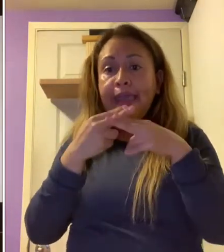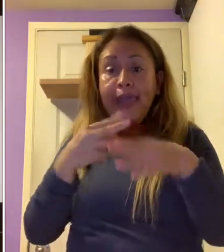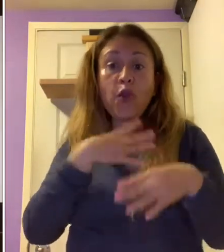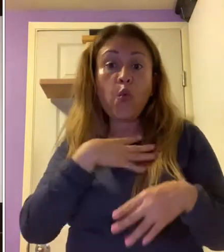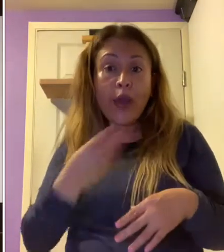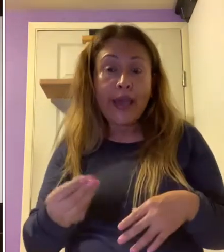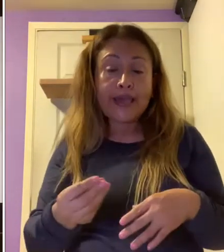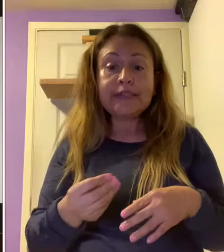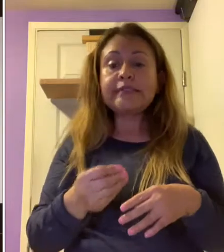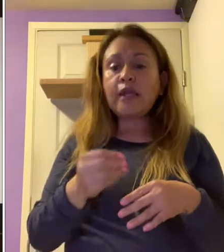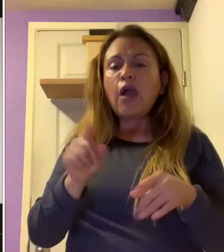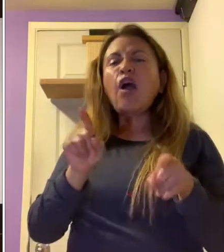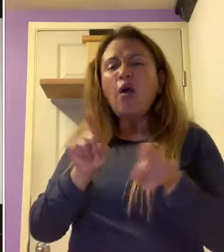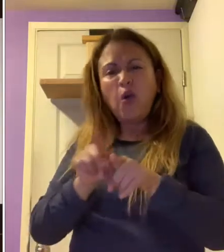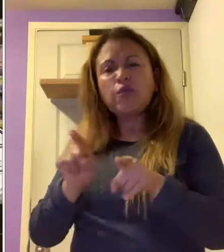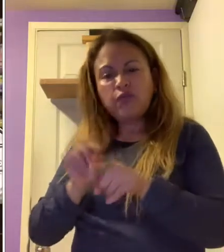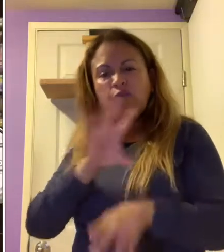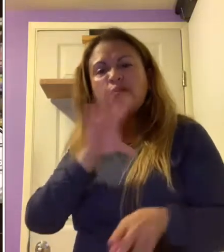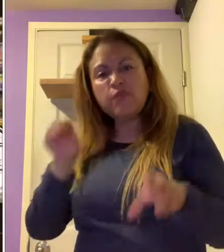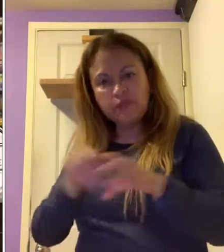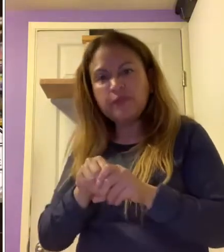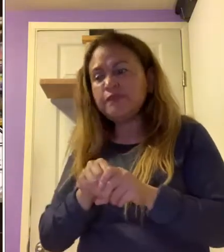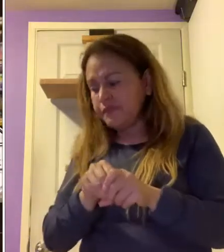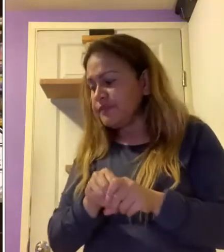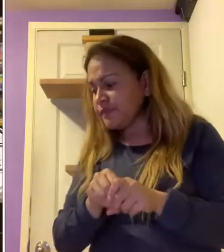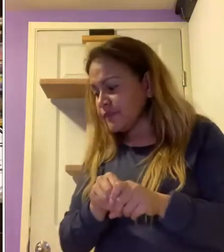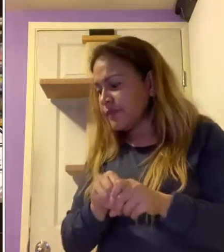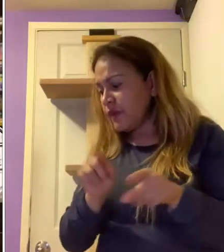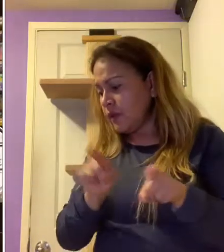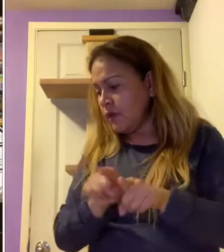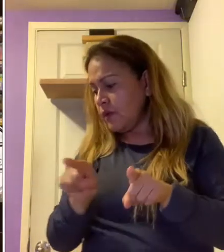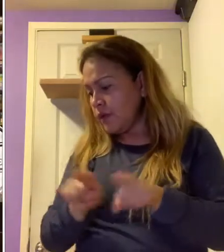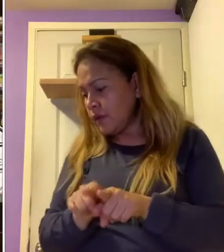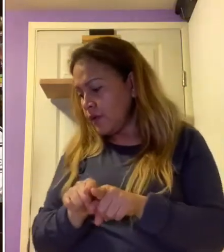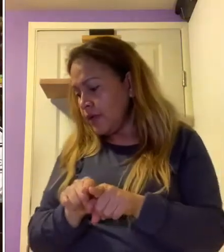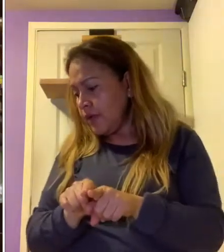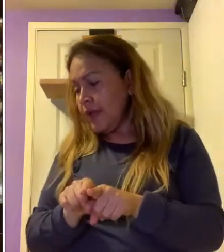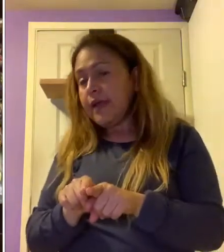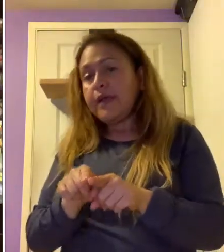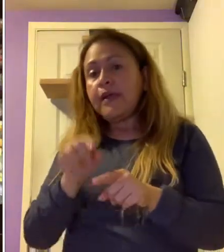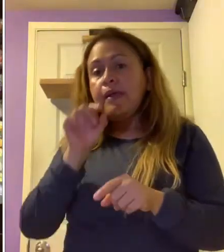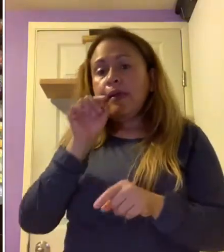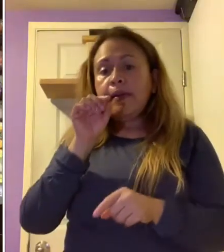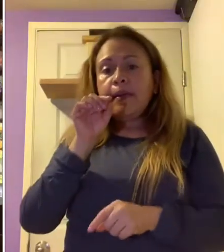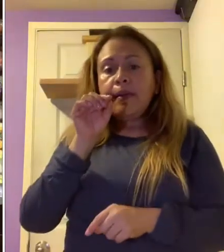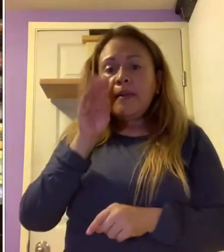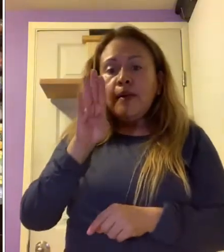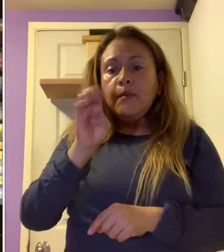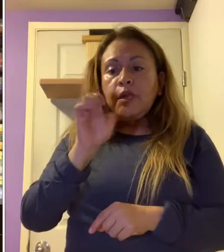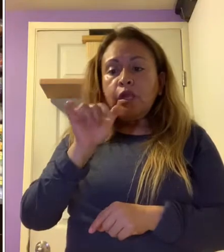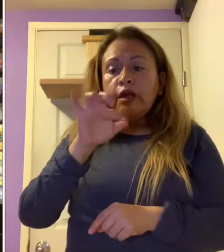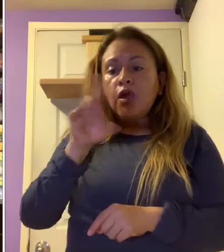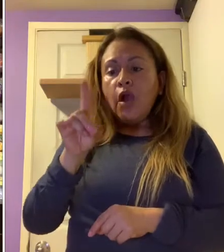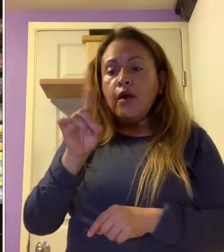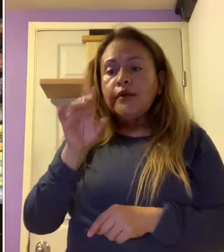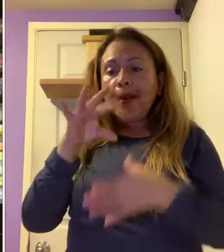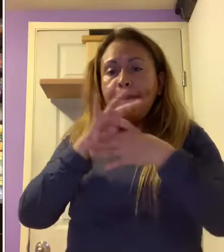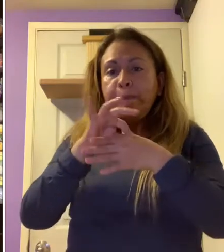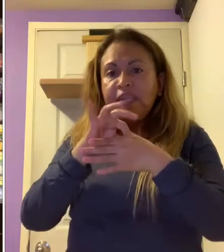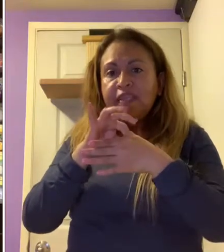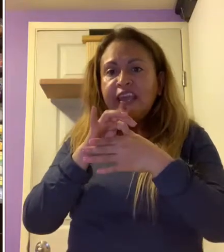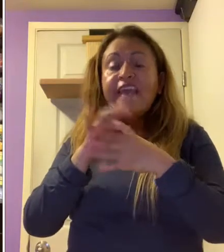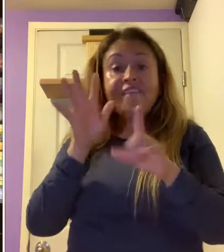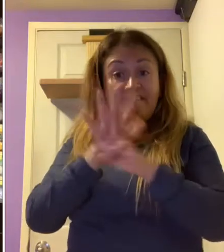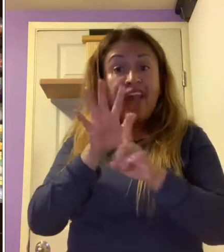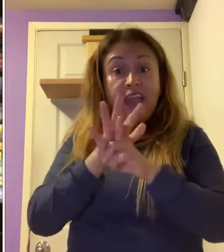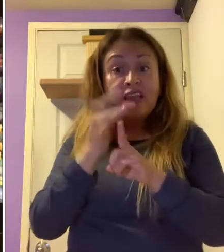whites, arrowroot, very, very good. They have the same version though at Aldi that is fantastic. Now, if you're a Beyond Meat fan, I did a